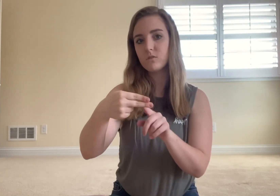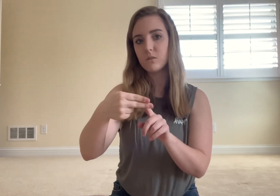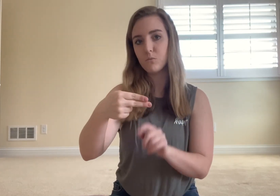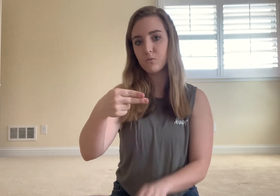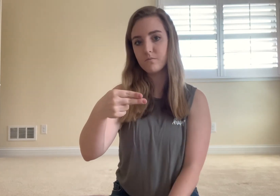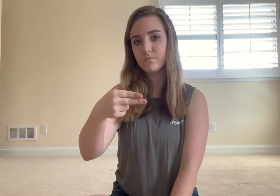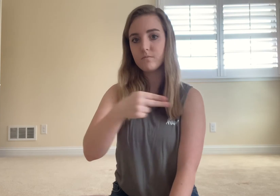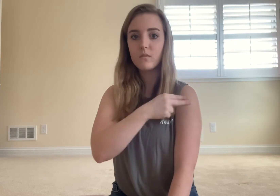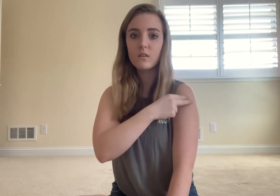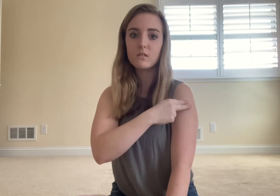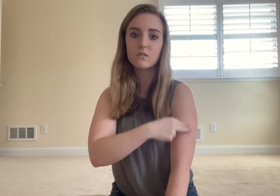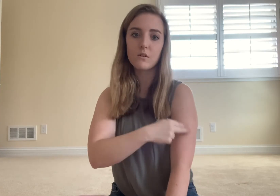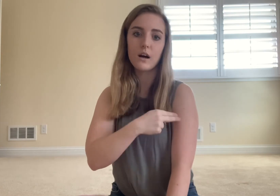symbol. So hospital.